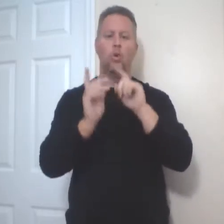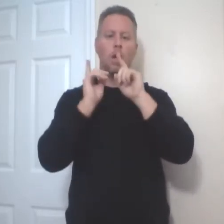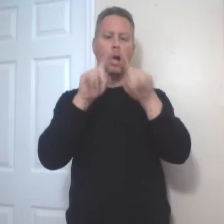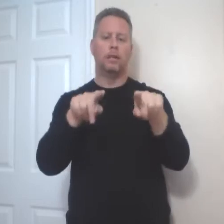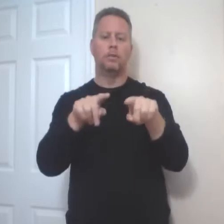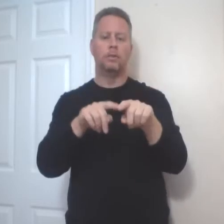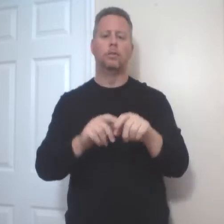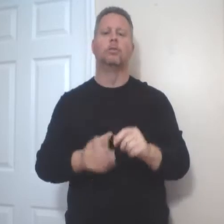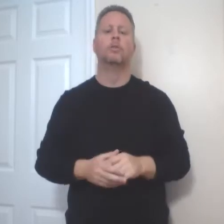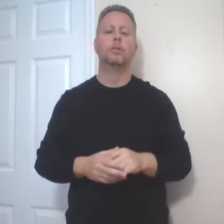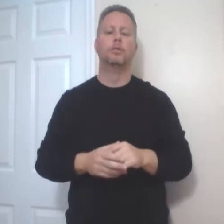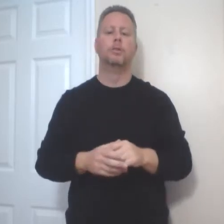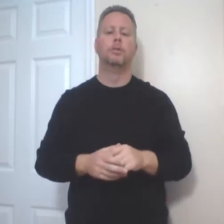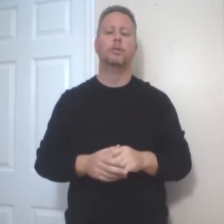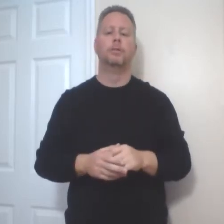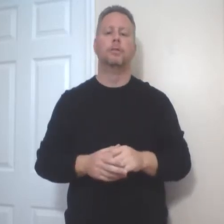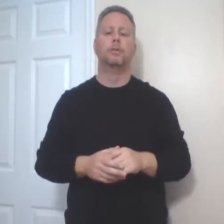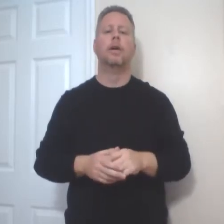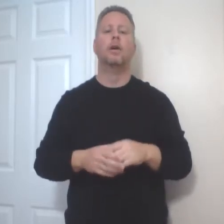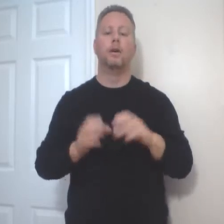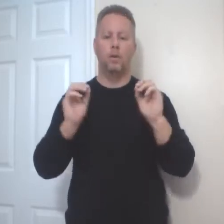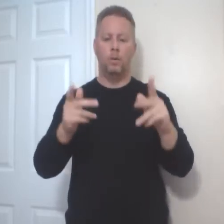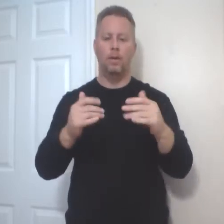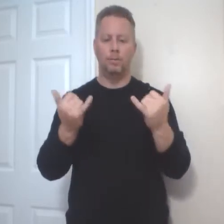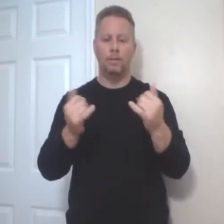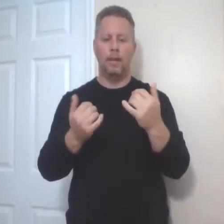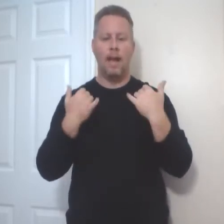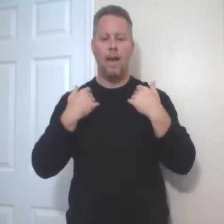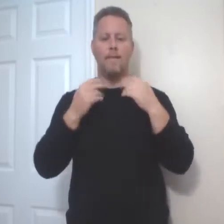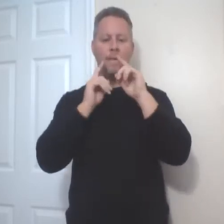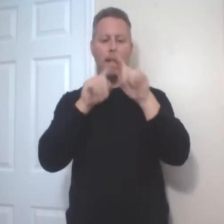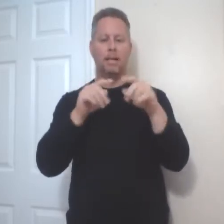1. Alright, here are your answers. I hope you got them right.